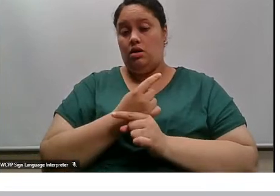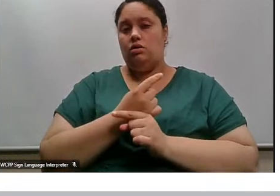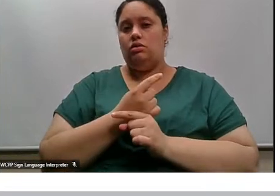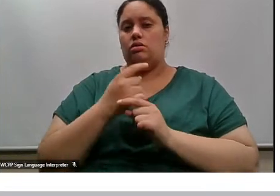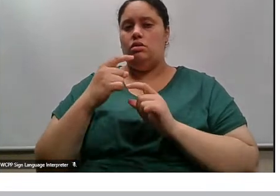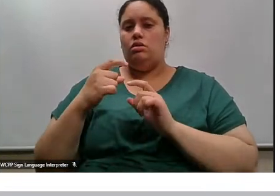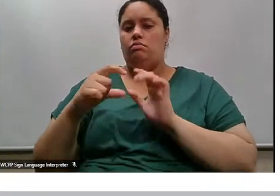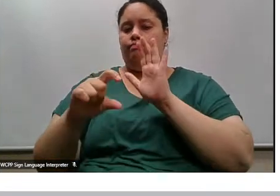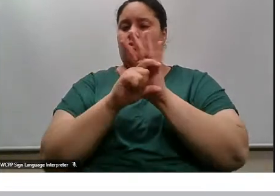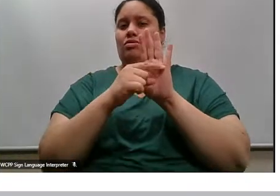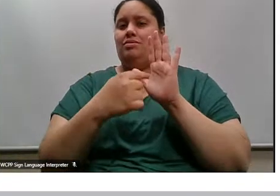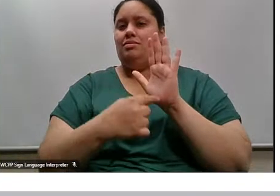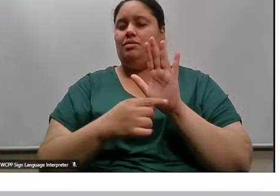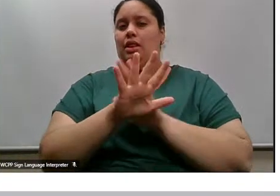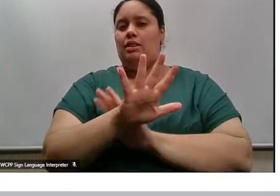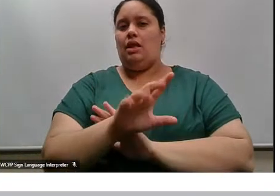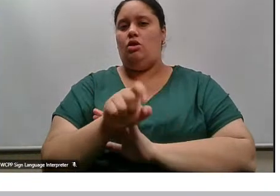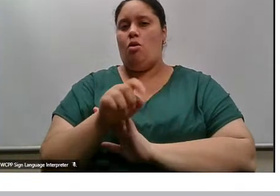the under